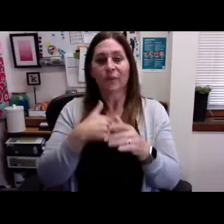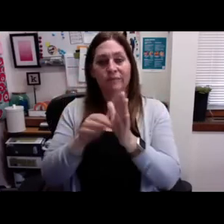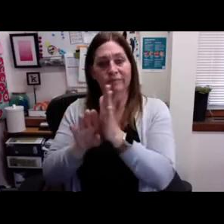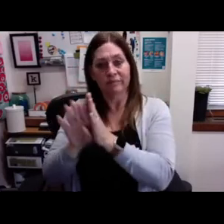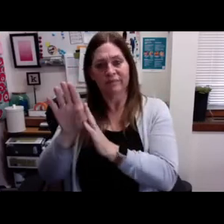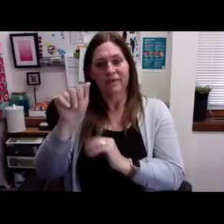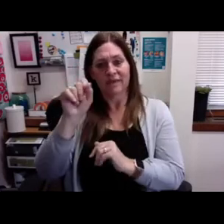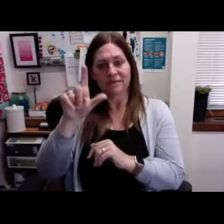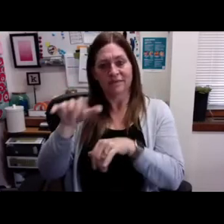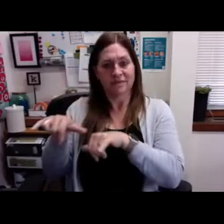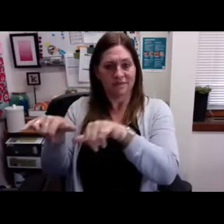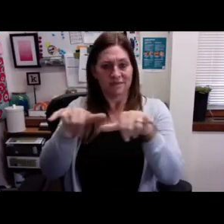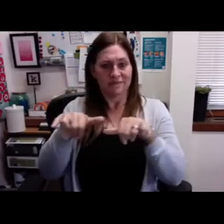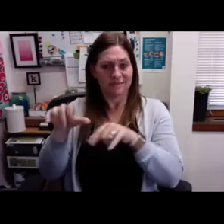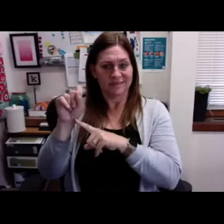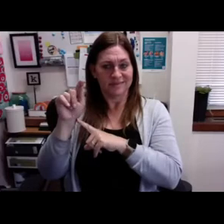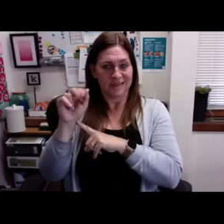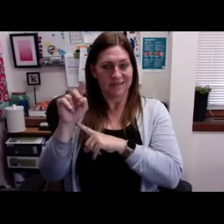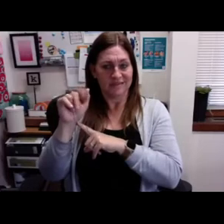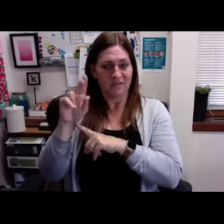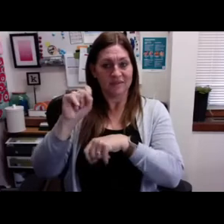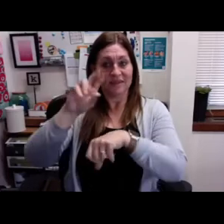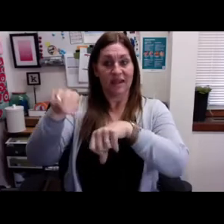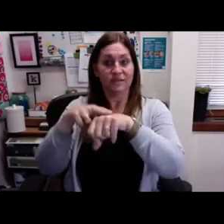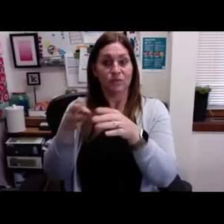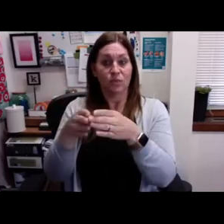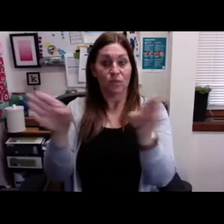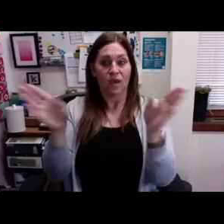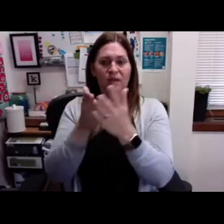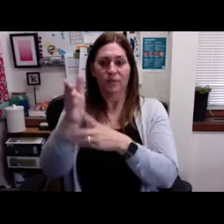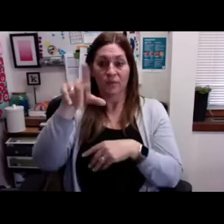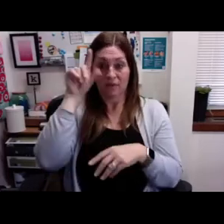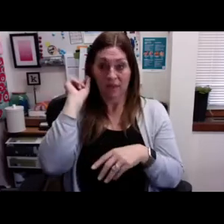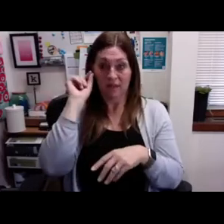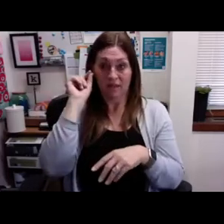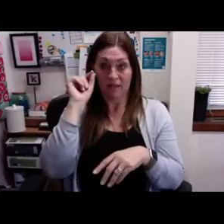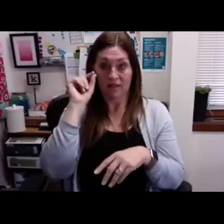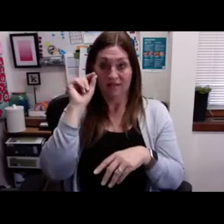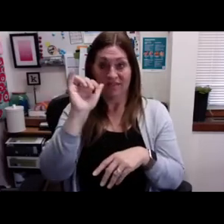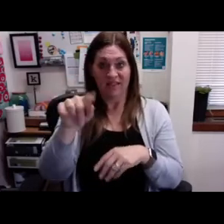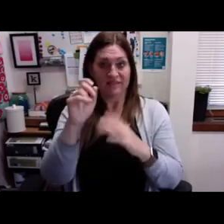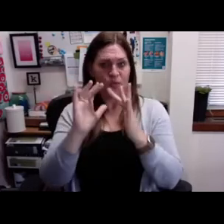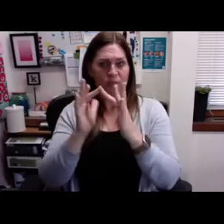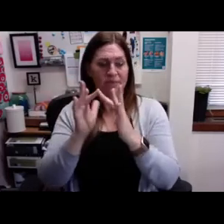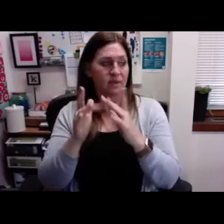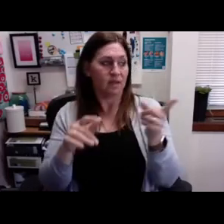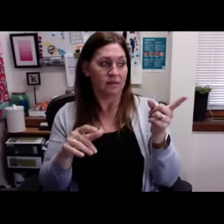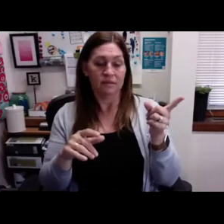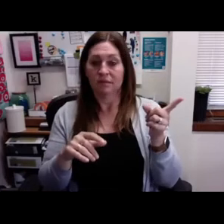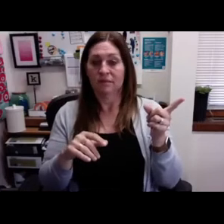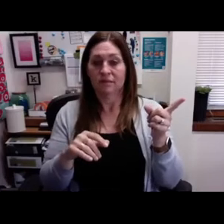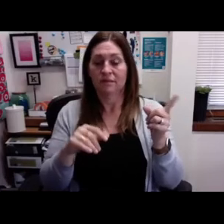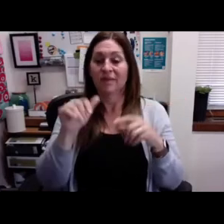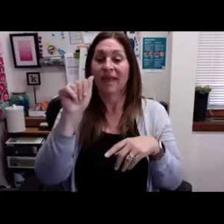about. We have developed an ASL standard that parallels with that through